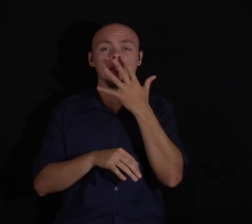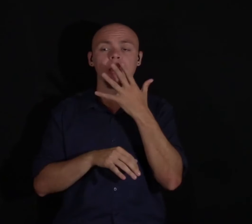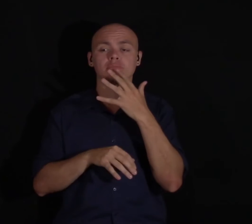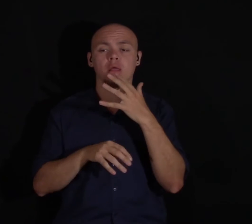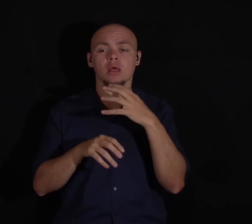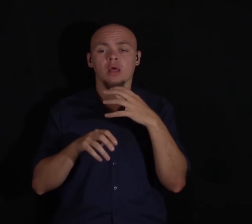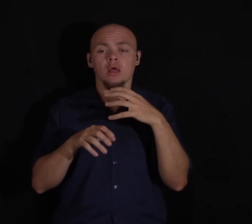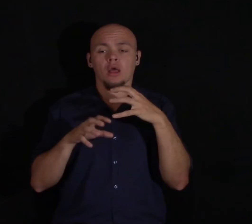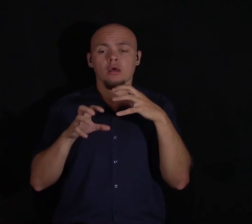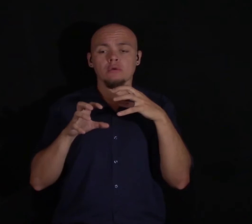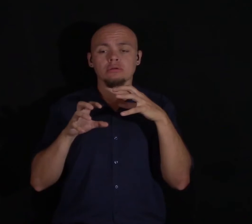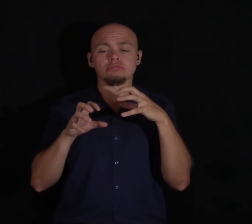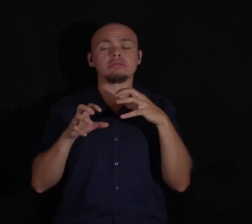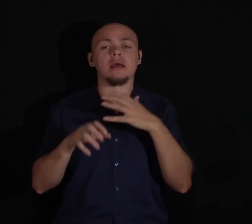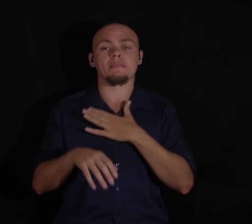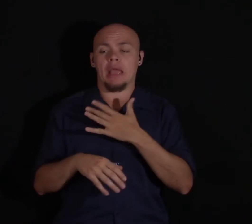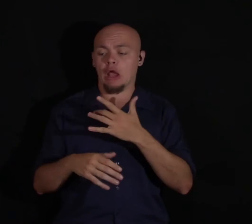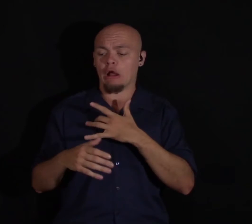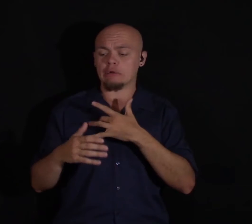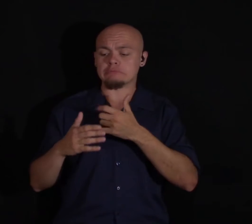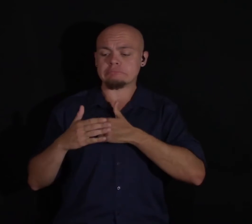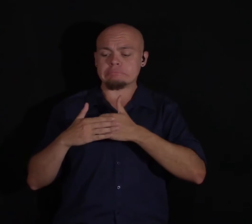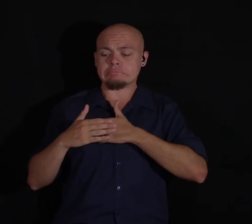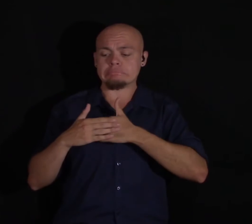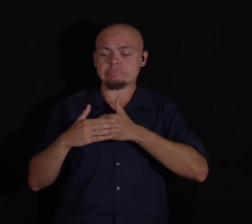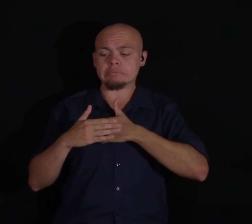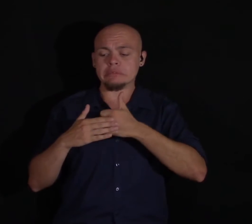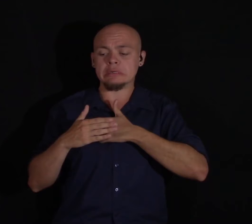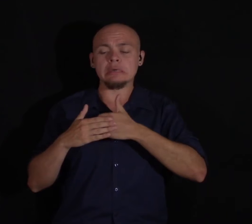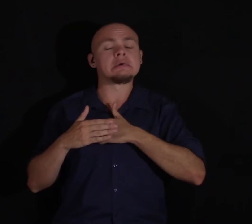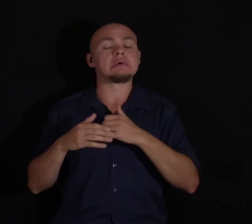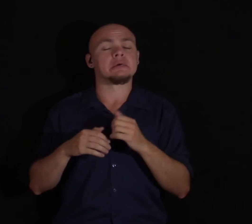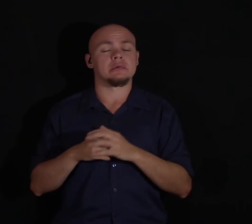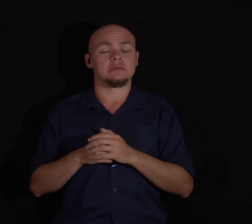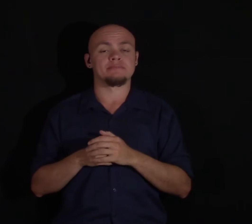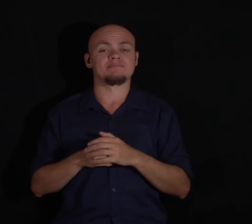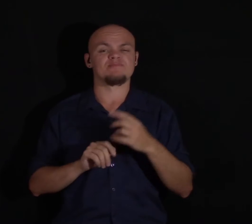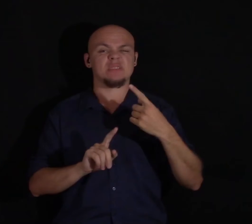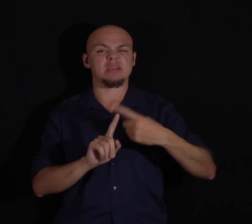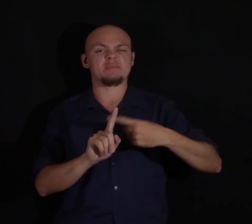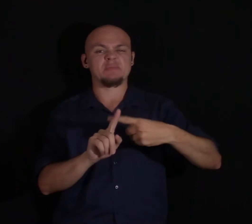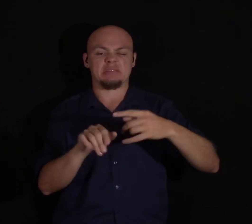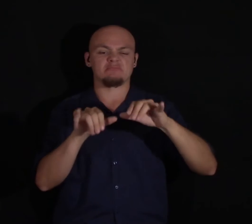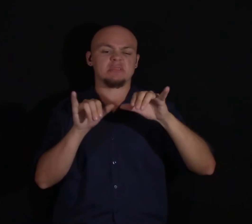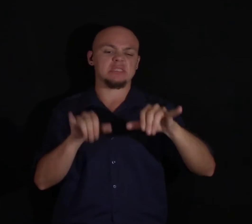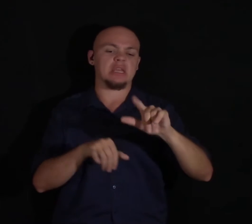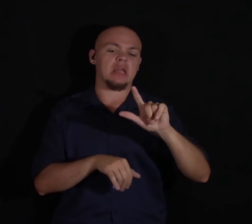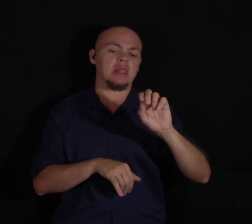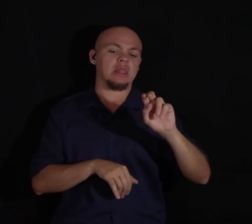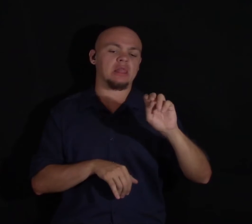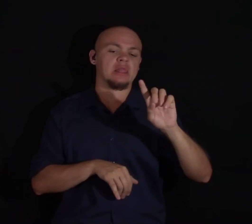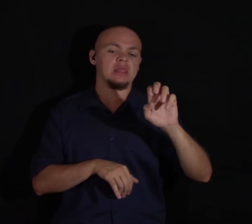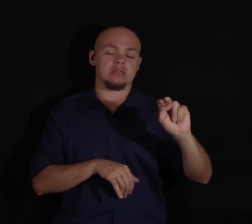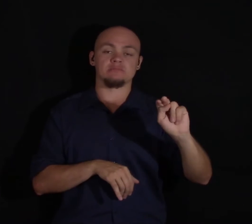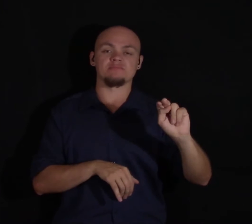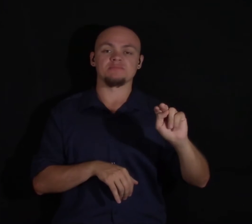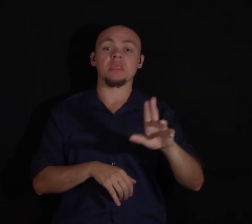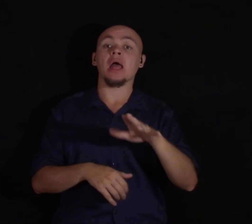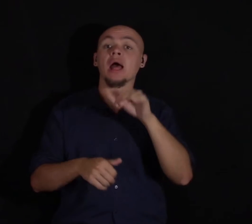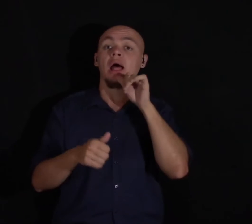heart to palpitate. After passing some months in London, we received a letter from a person in Scotland who had formerly